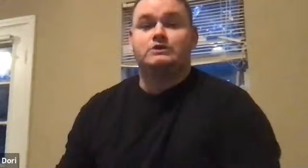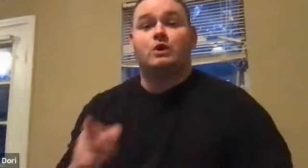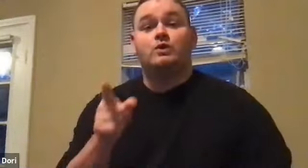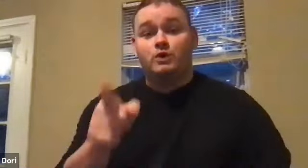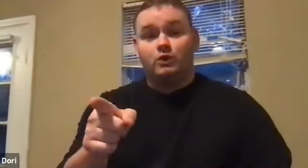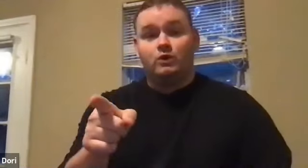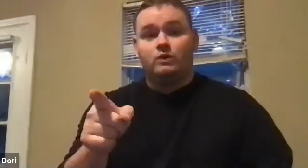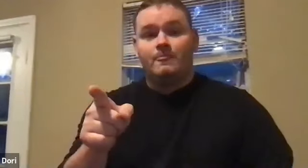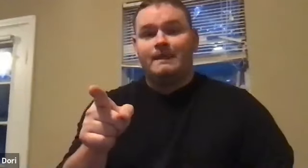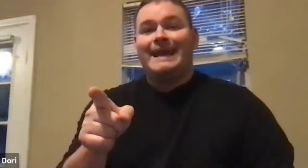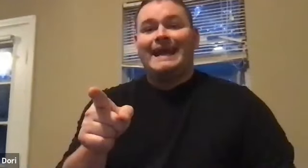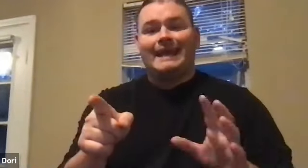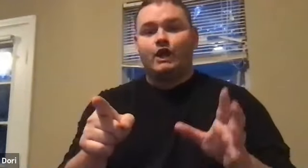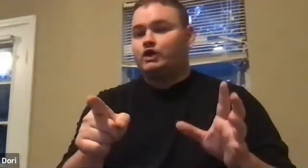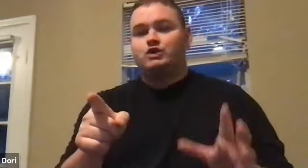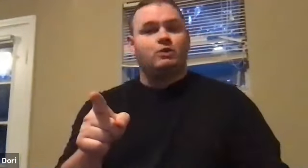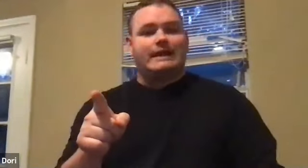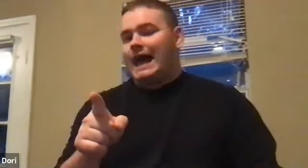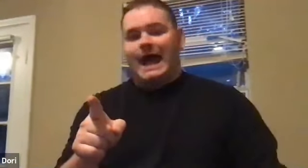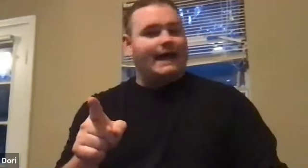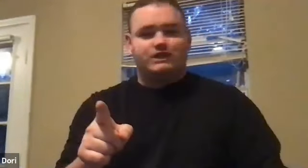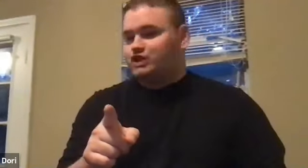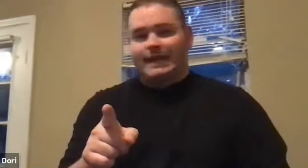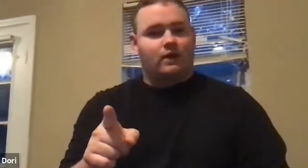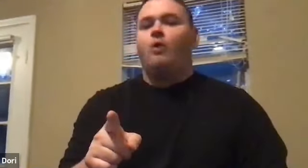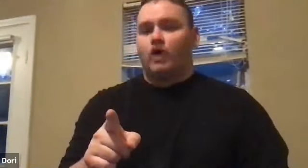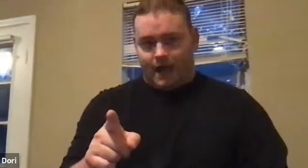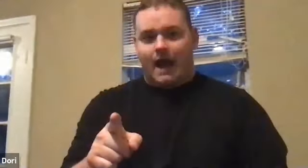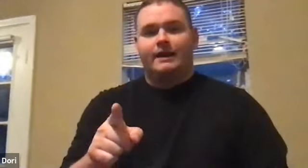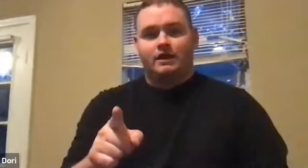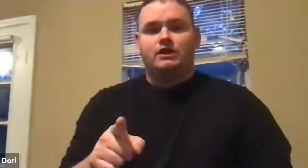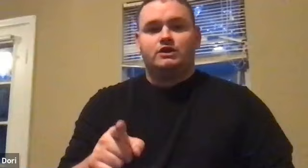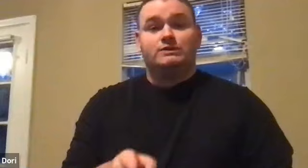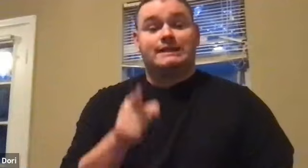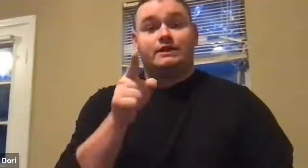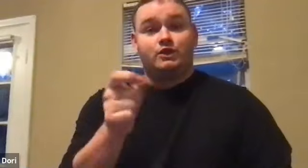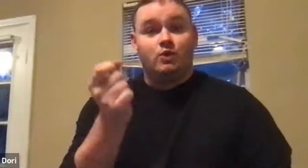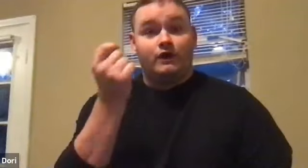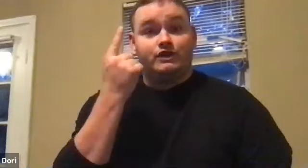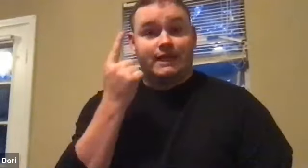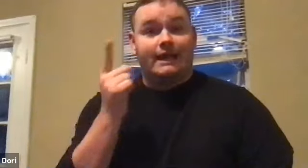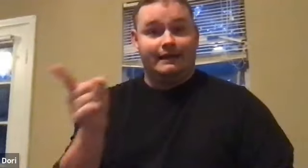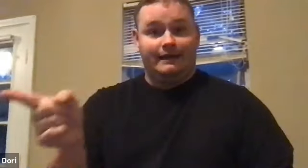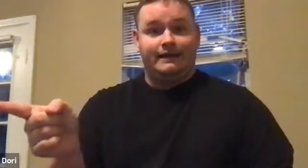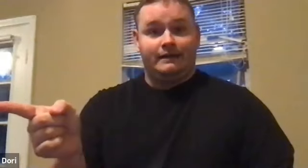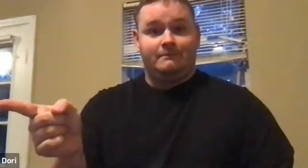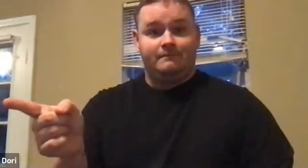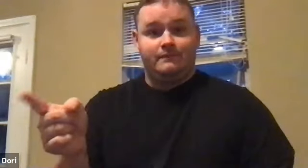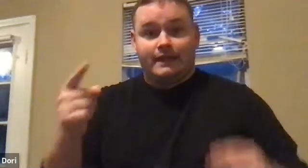So you, here, you would not add a shake or nod. You just say, you understand him. And